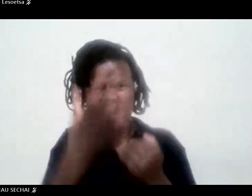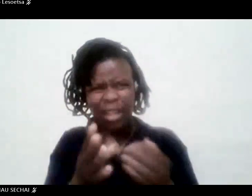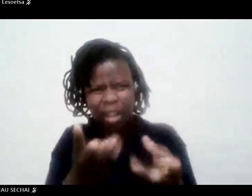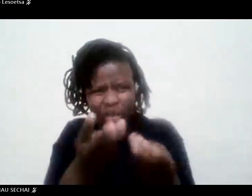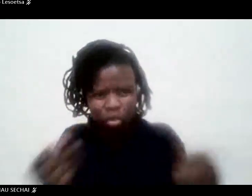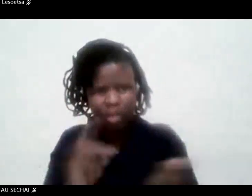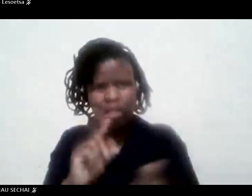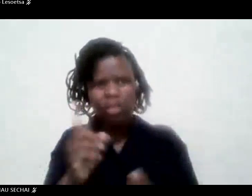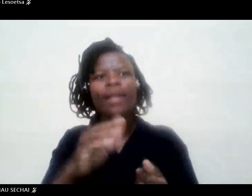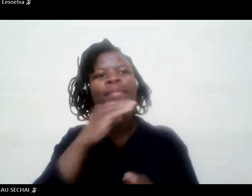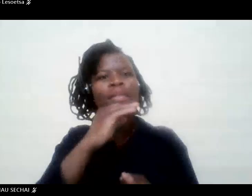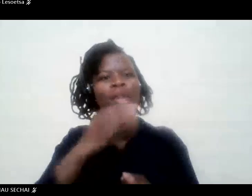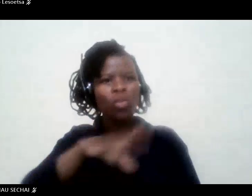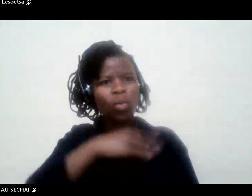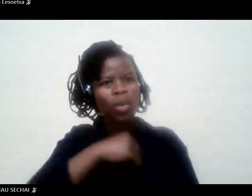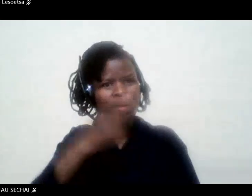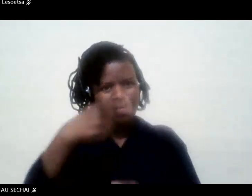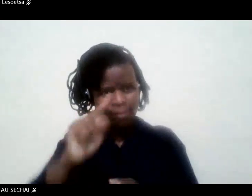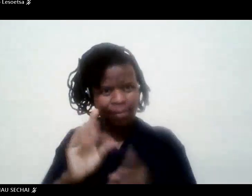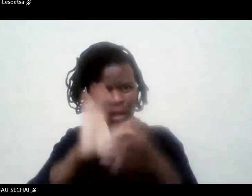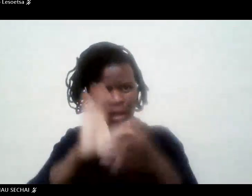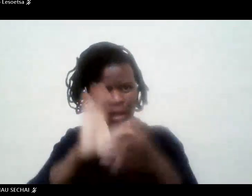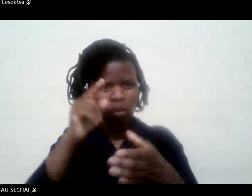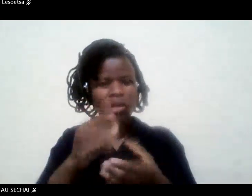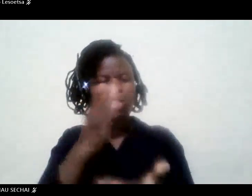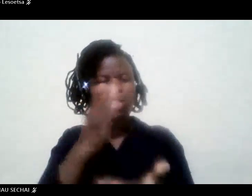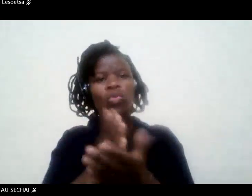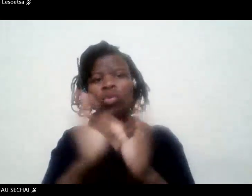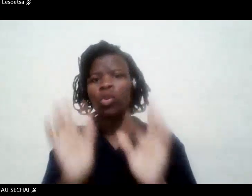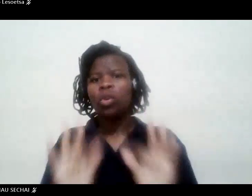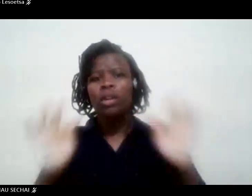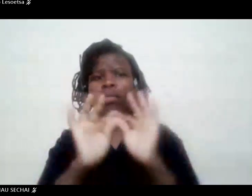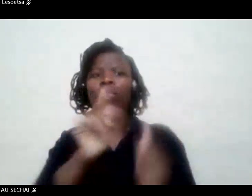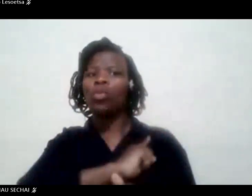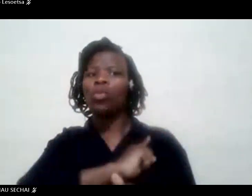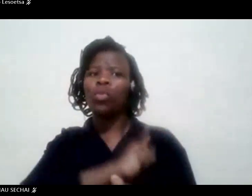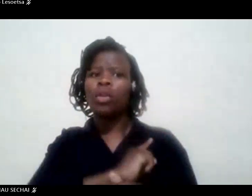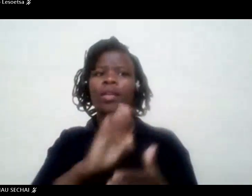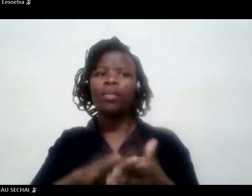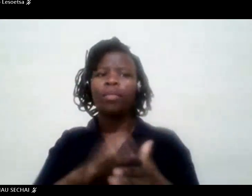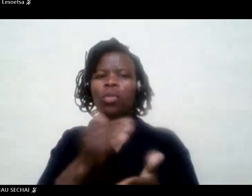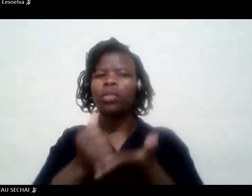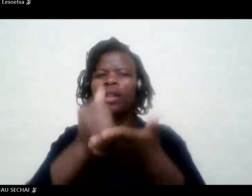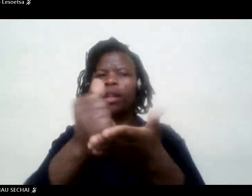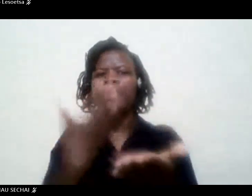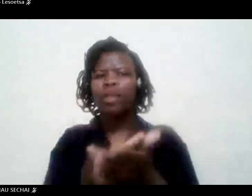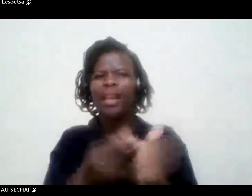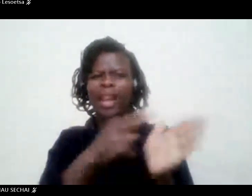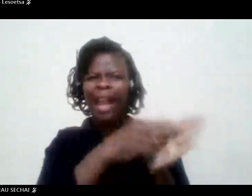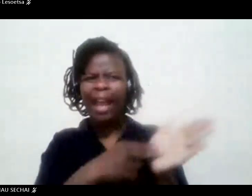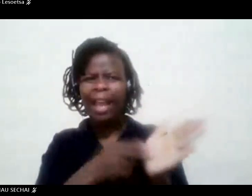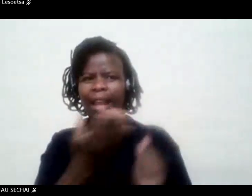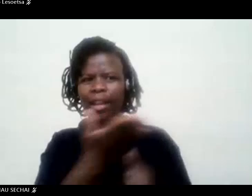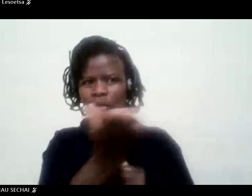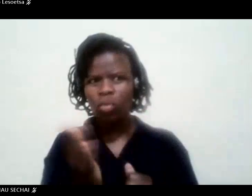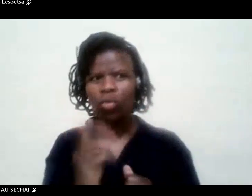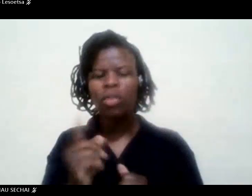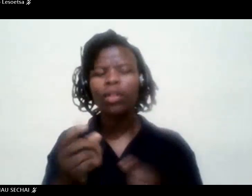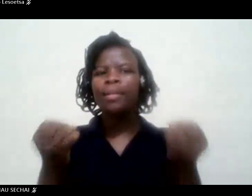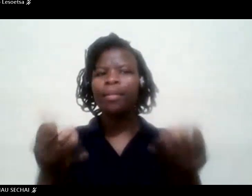Because that is very important. Why? Because it's helping to highlight to you that there are, in many of these